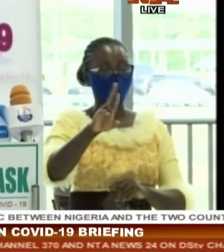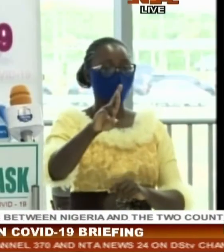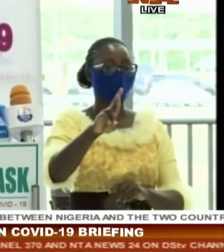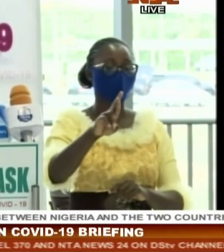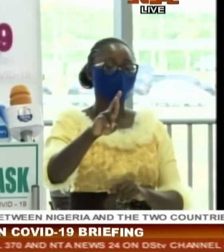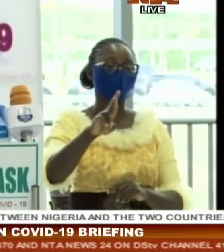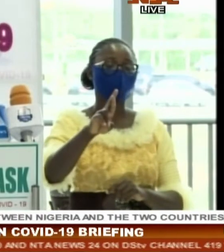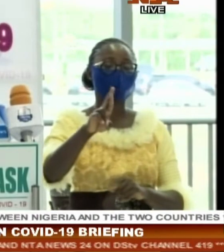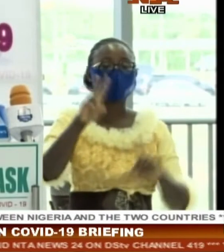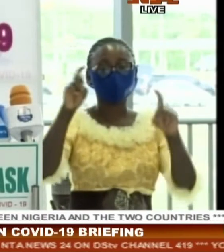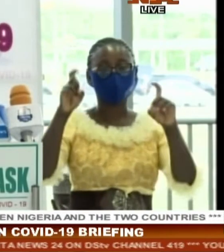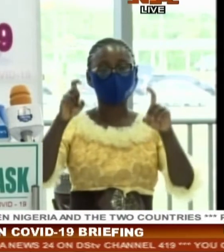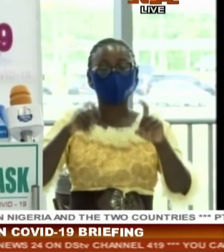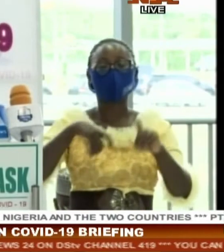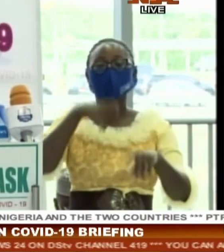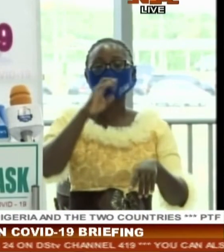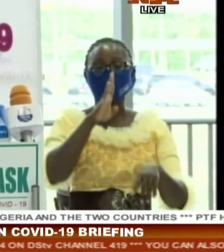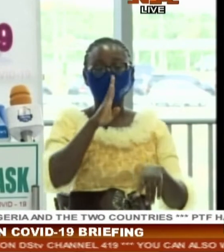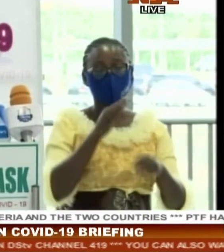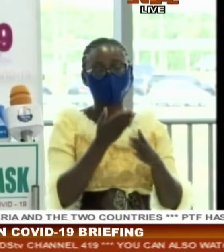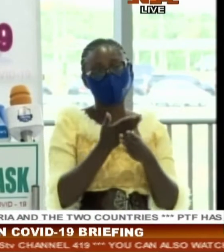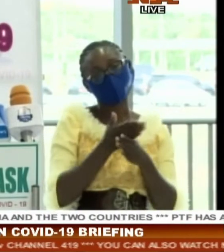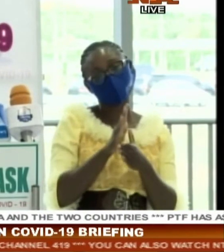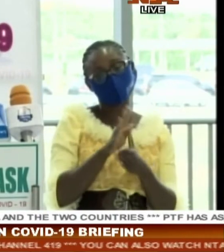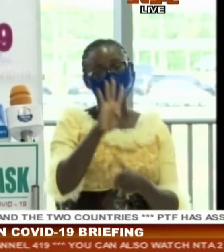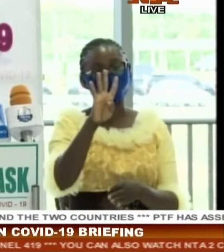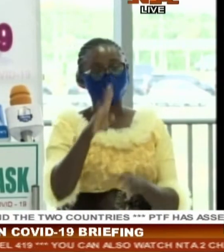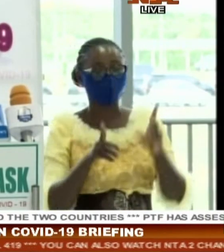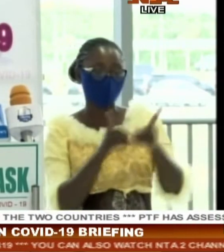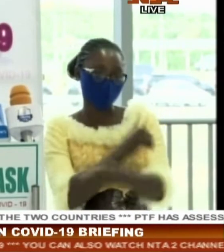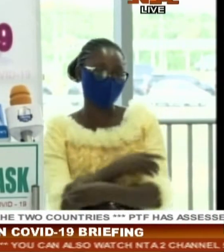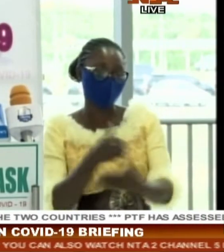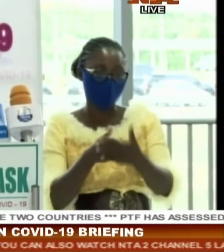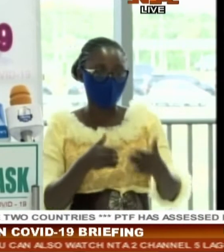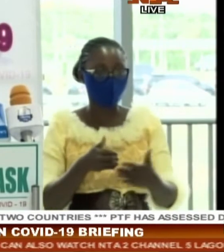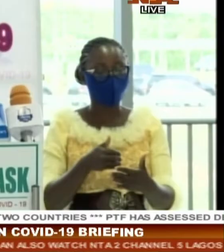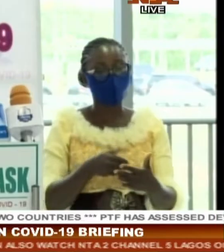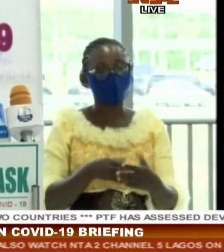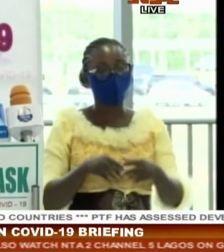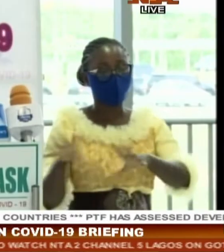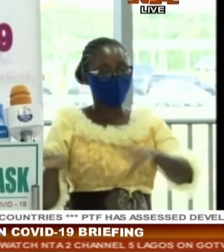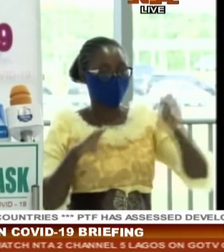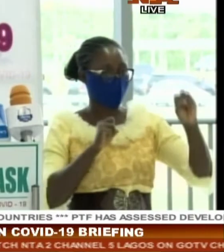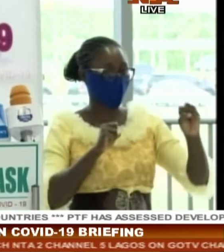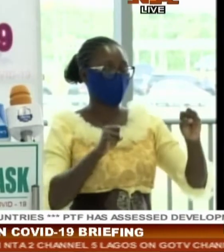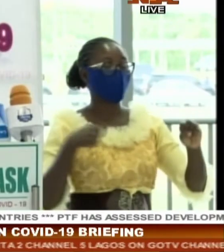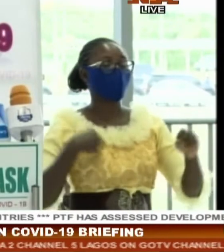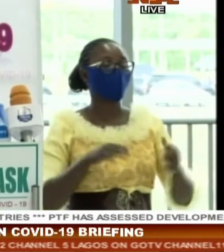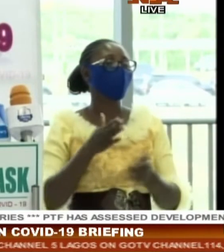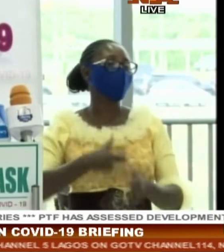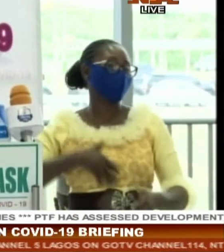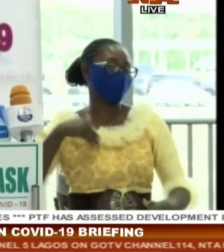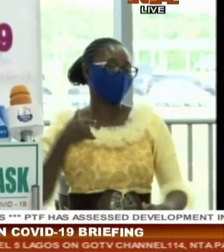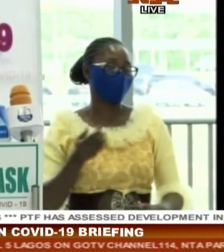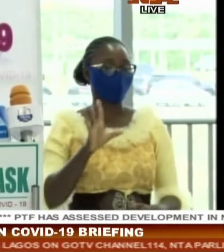of the PCR must be within 4 days before departure, and we prefer 72 hours